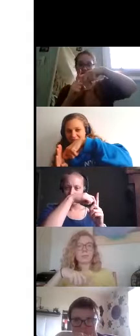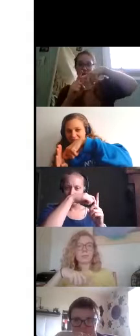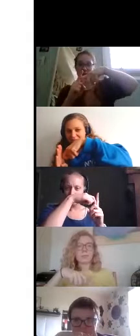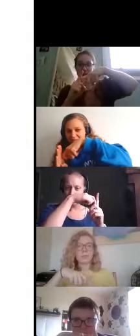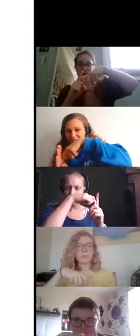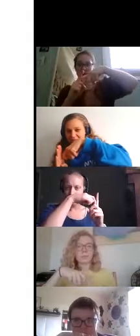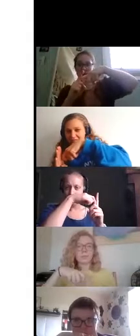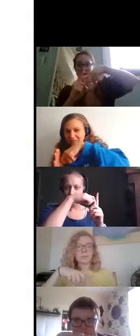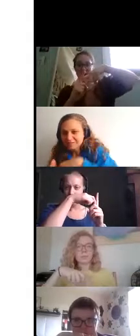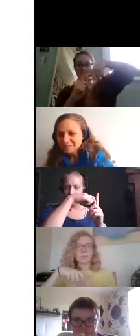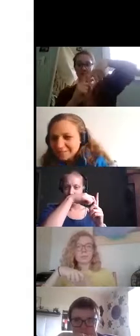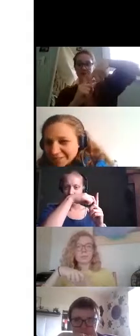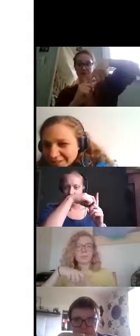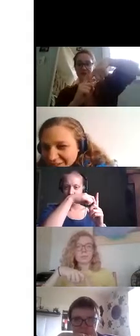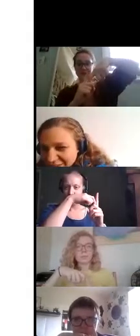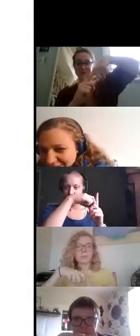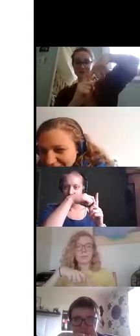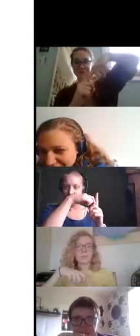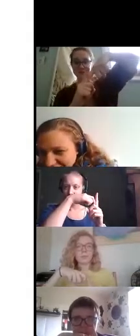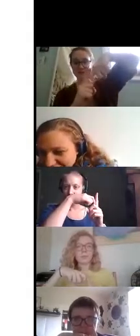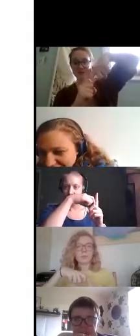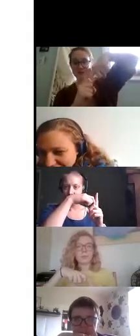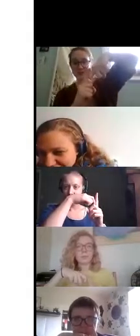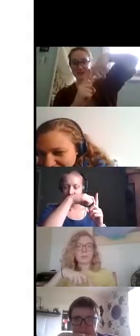got the little finger like that.